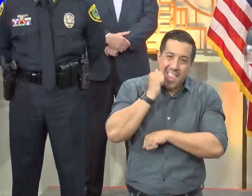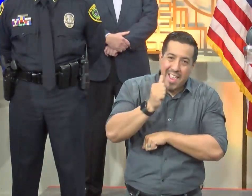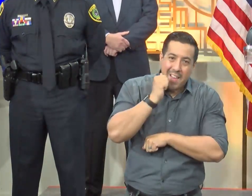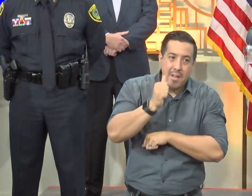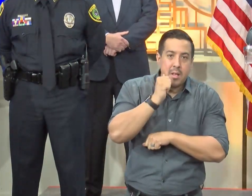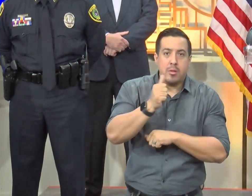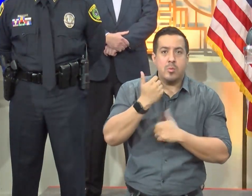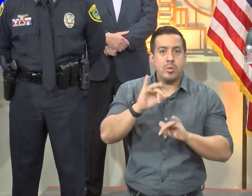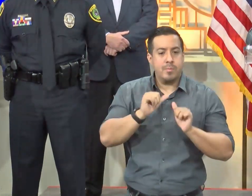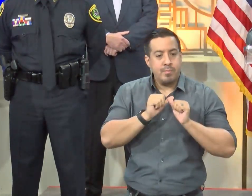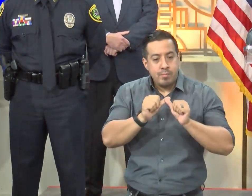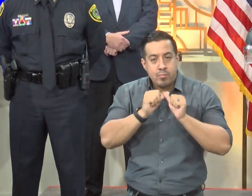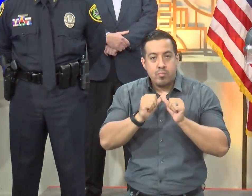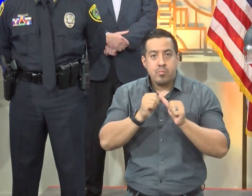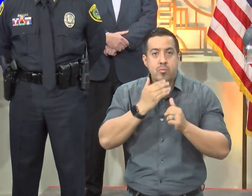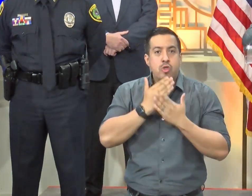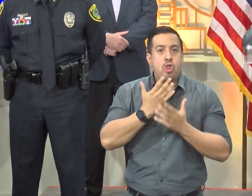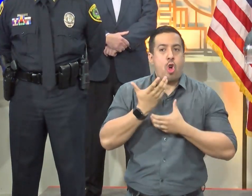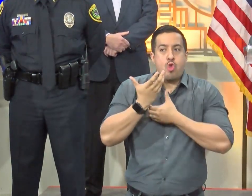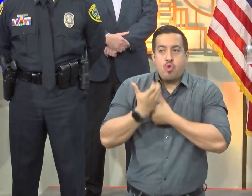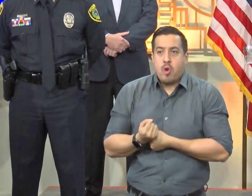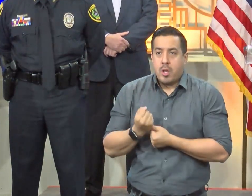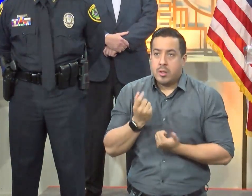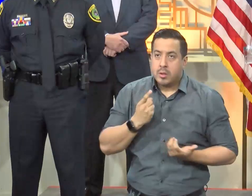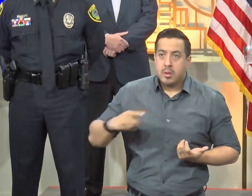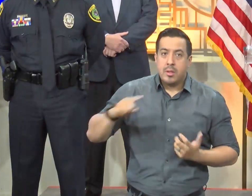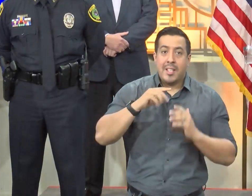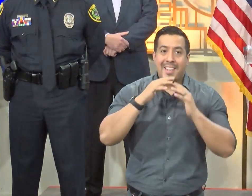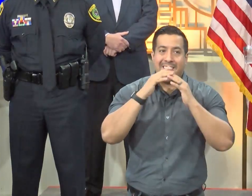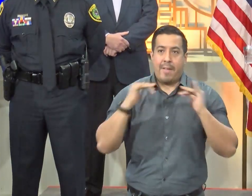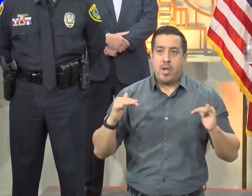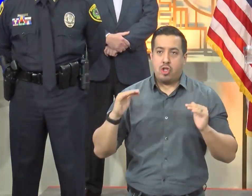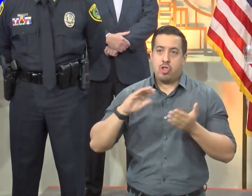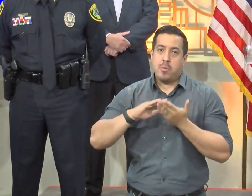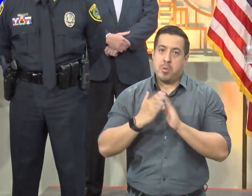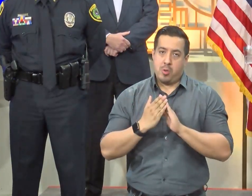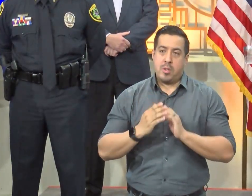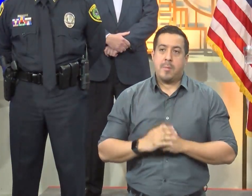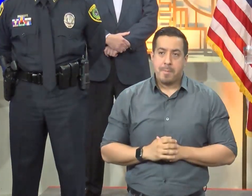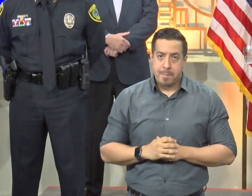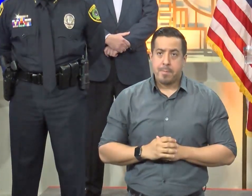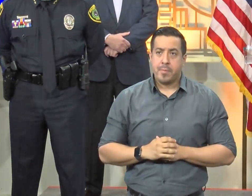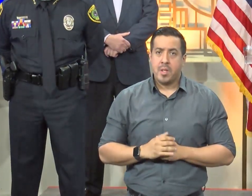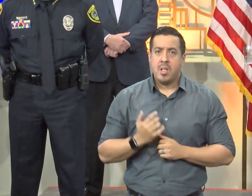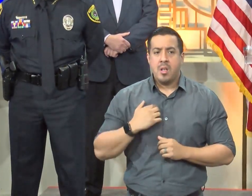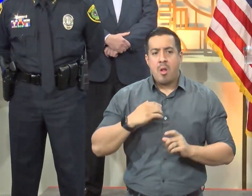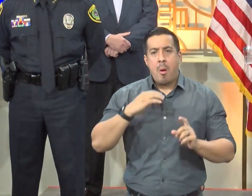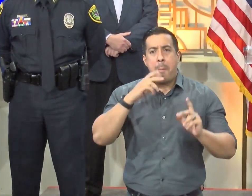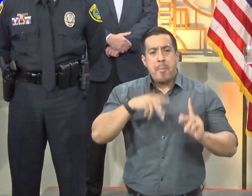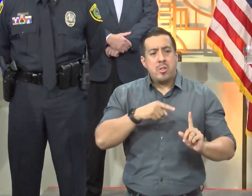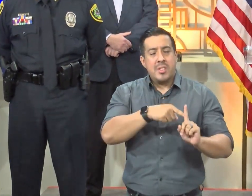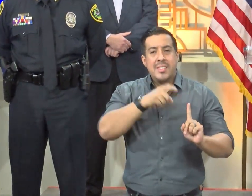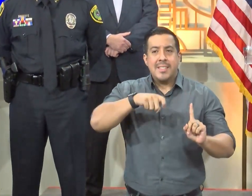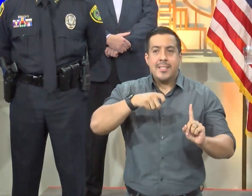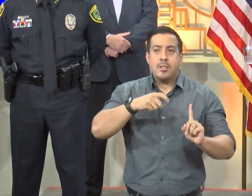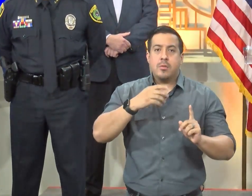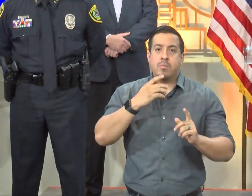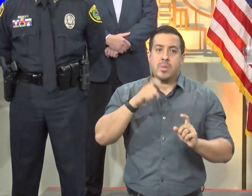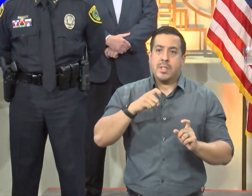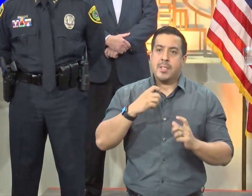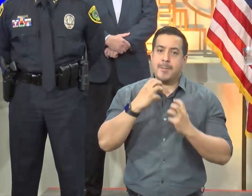gain and maintain the trust of our diverse communities, who values the